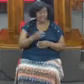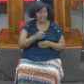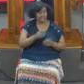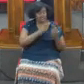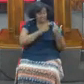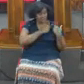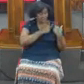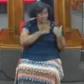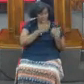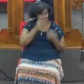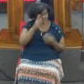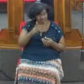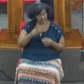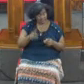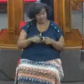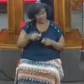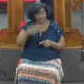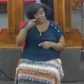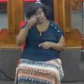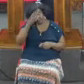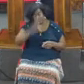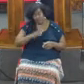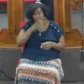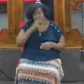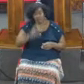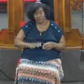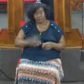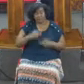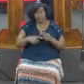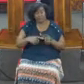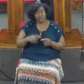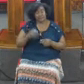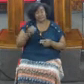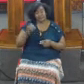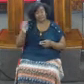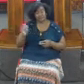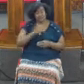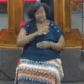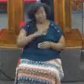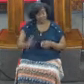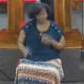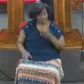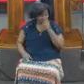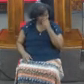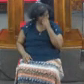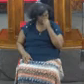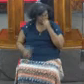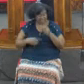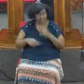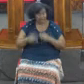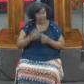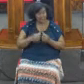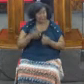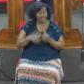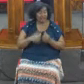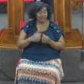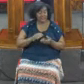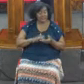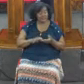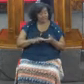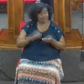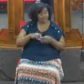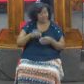it relates to telling men and women about the fact that there is an eternity. We come up with every excuse in the book